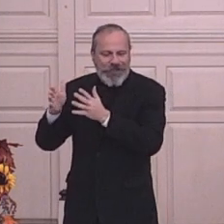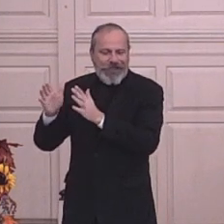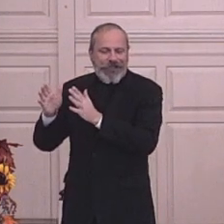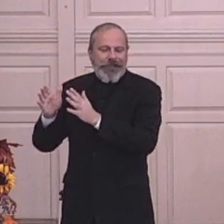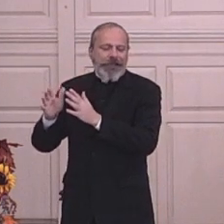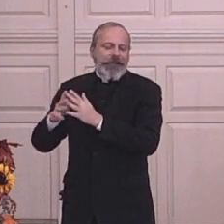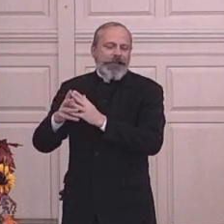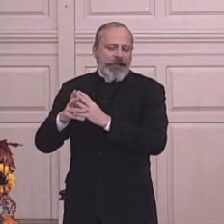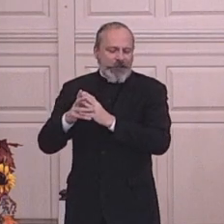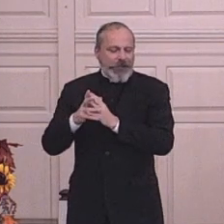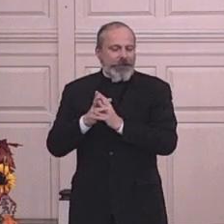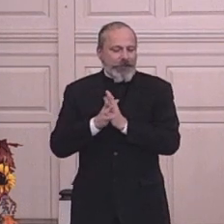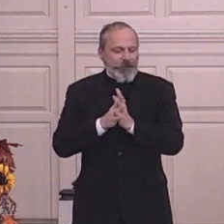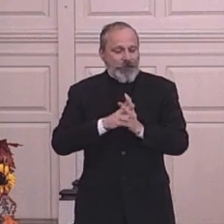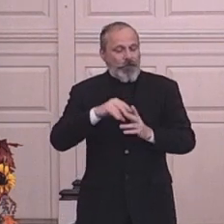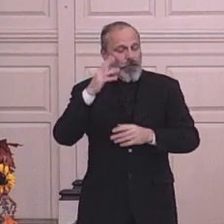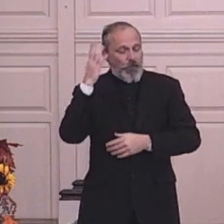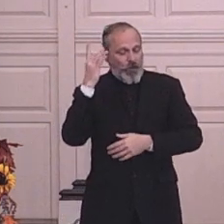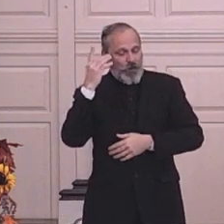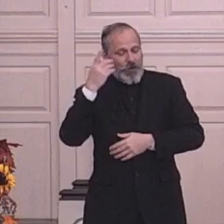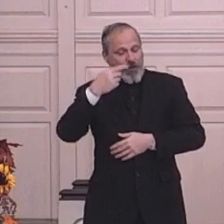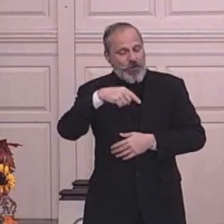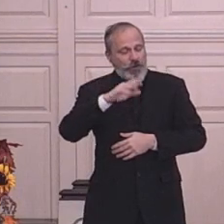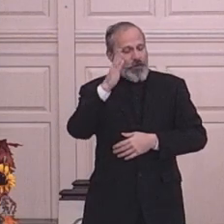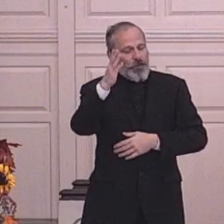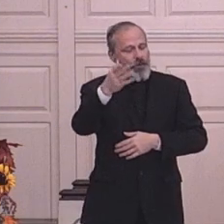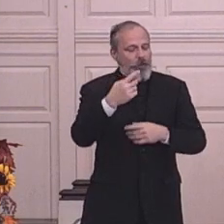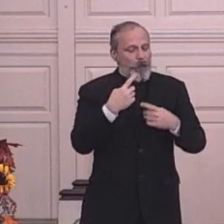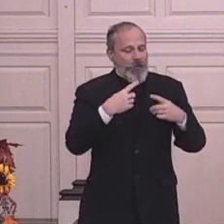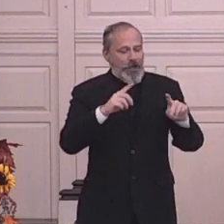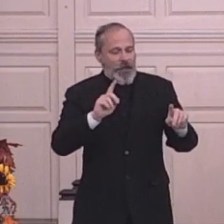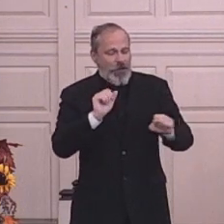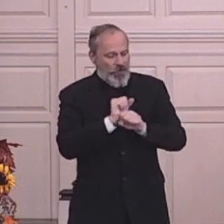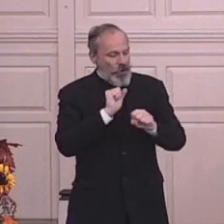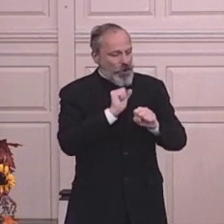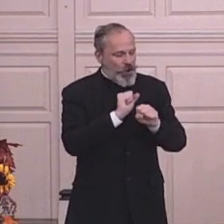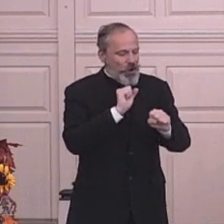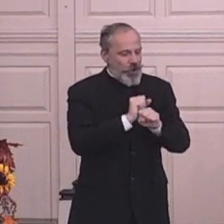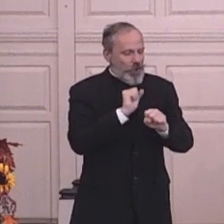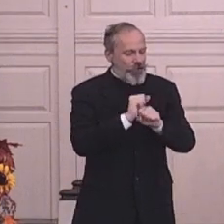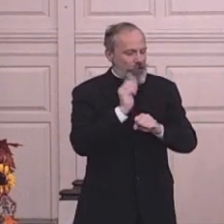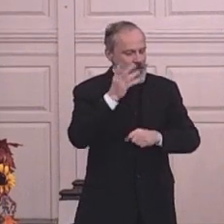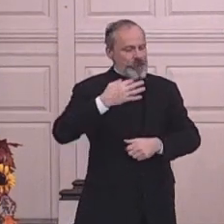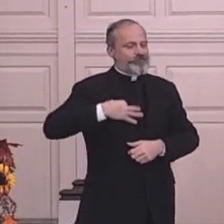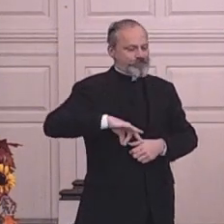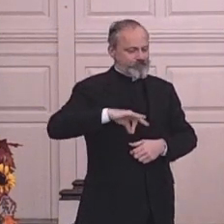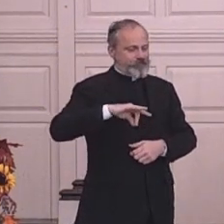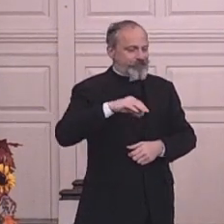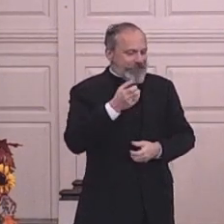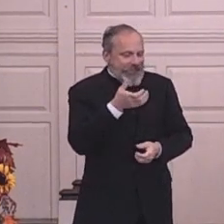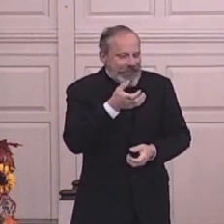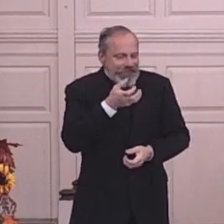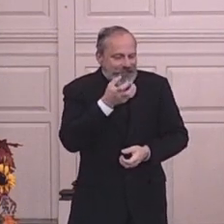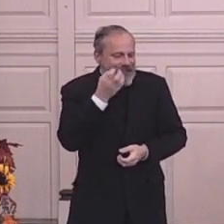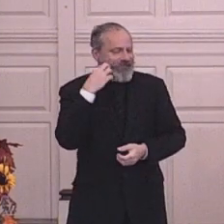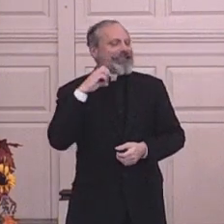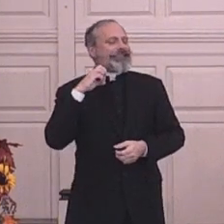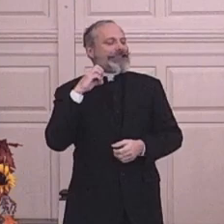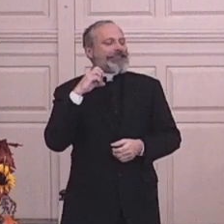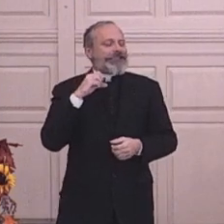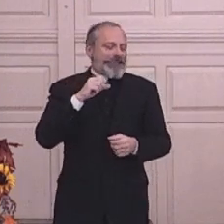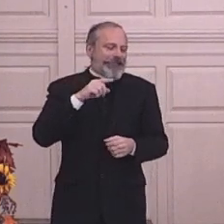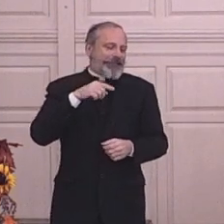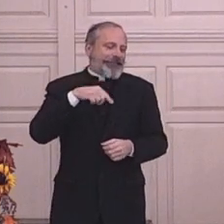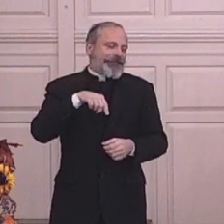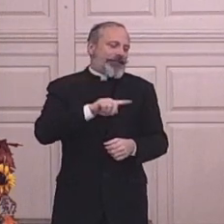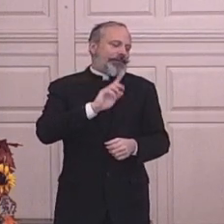ways. For you shall eat the fruit of your handiwork. Blessed shall you be